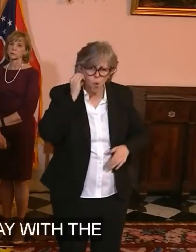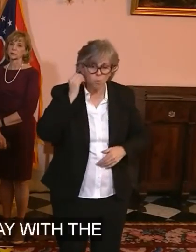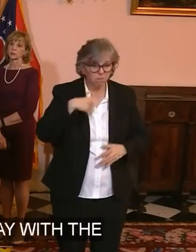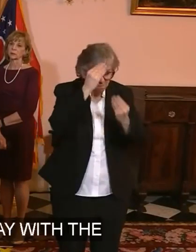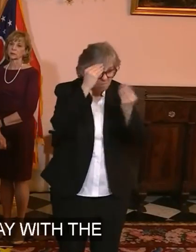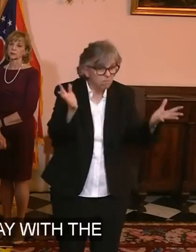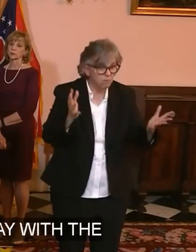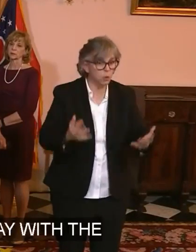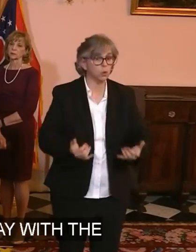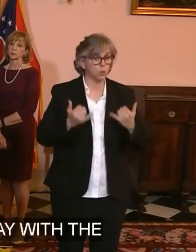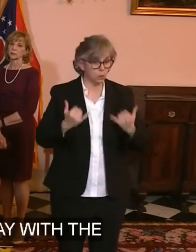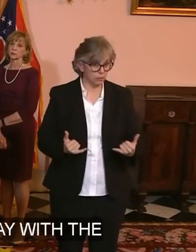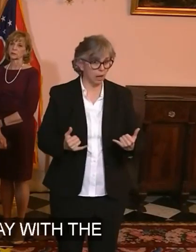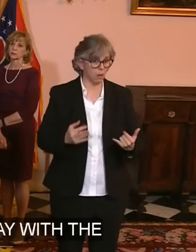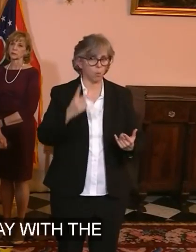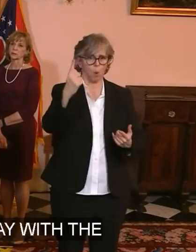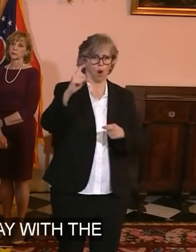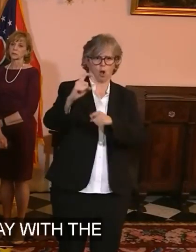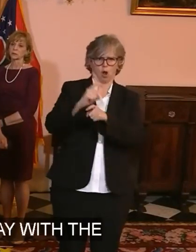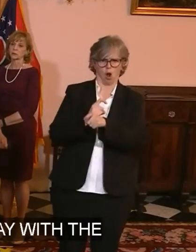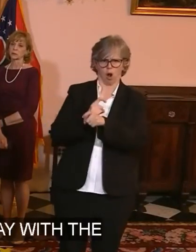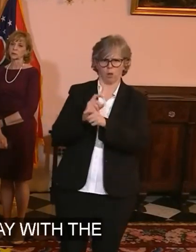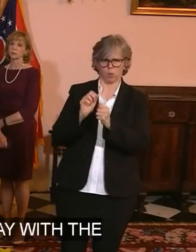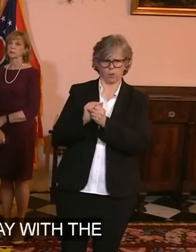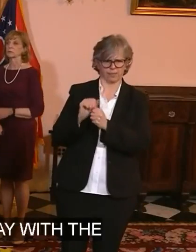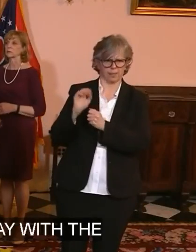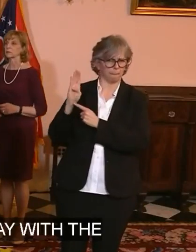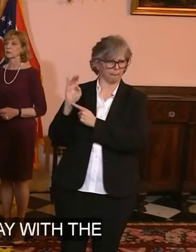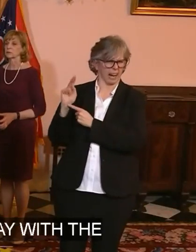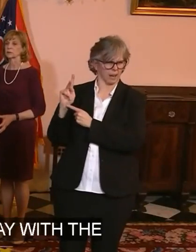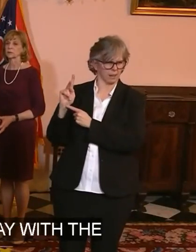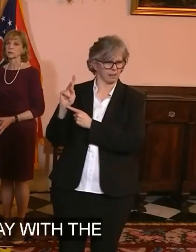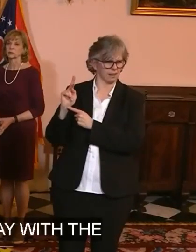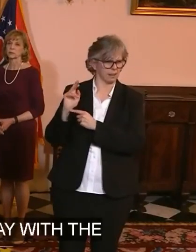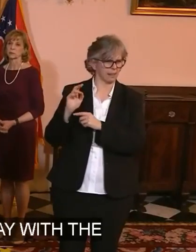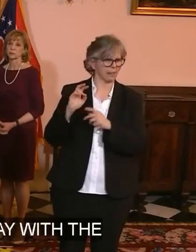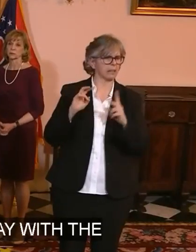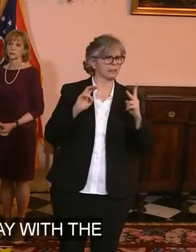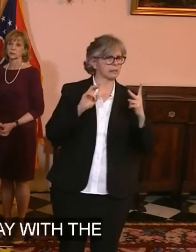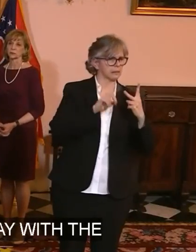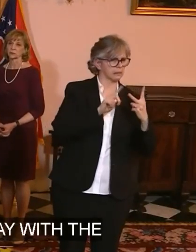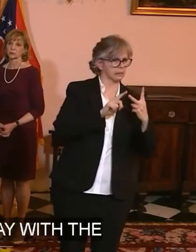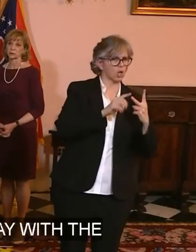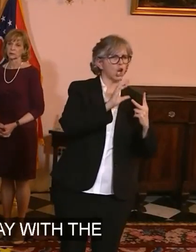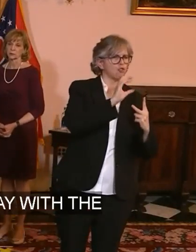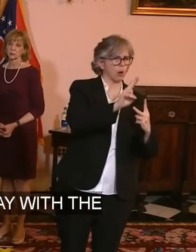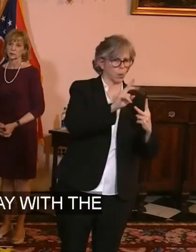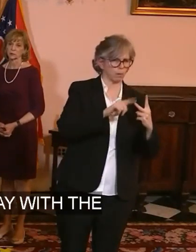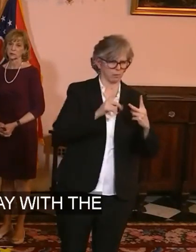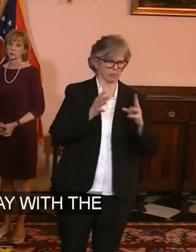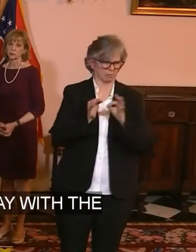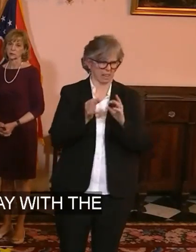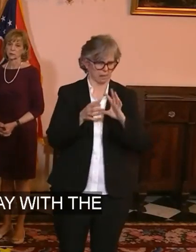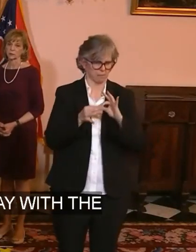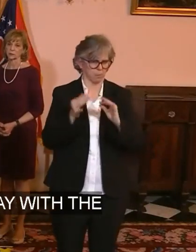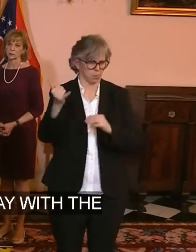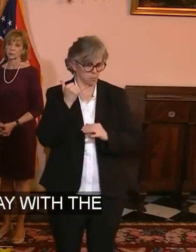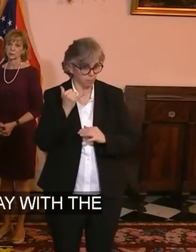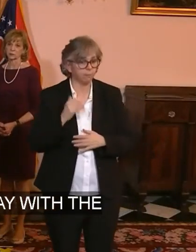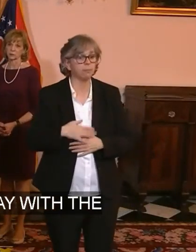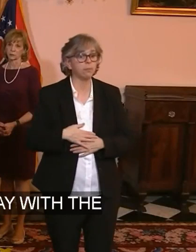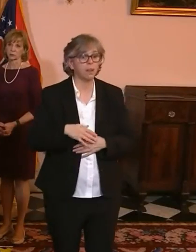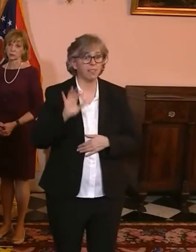with the banks and then later the credit unions, and they wanted me to provide some reassurance. Don't panic.